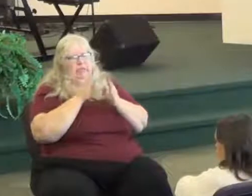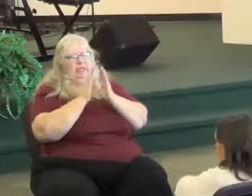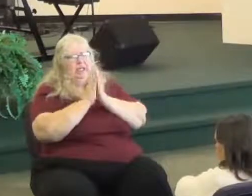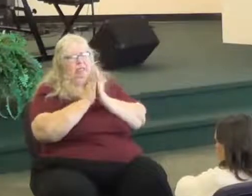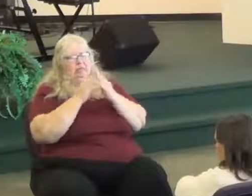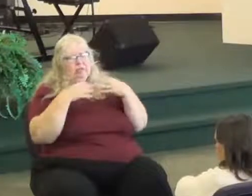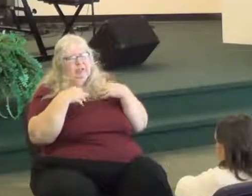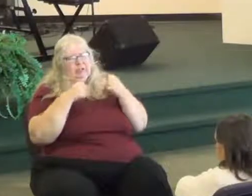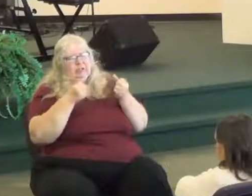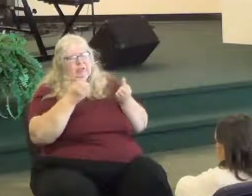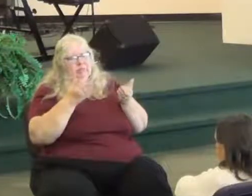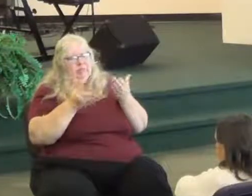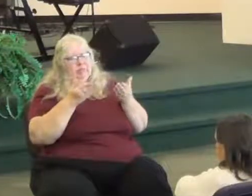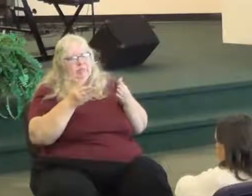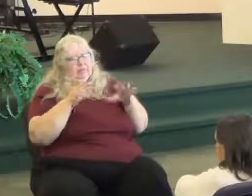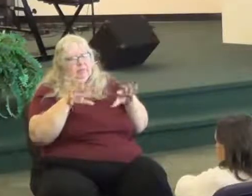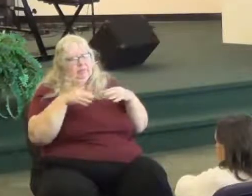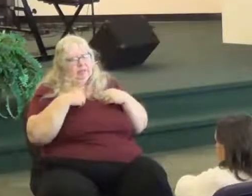don't. Jesus is enough.